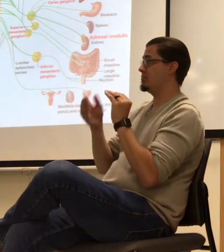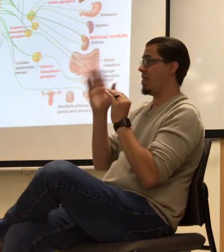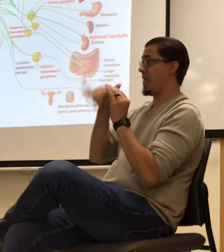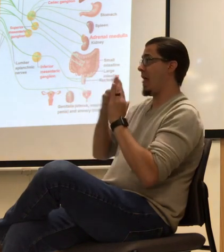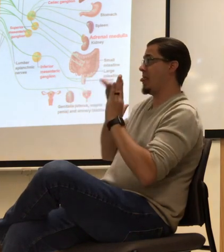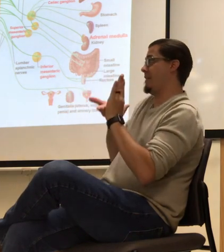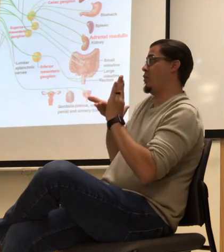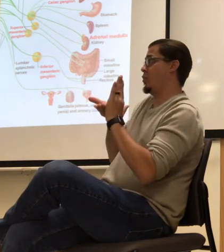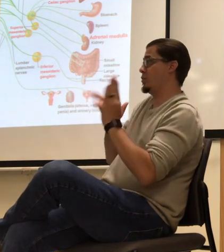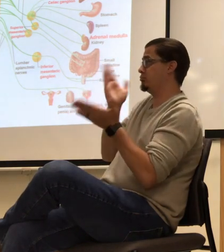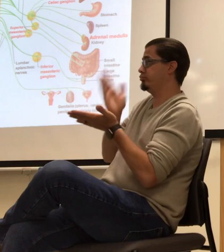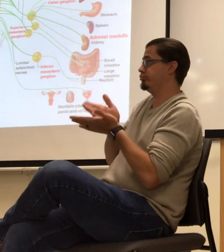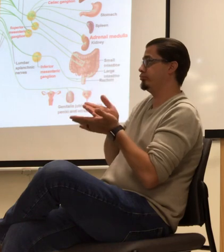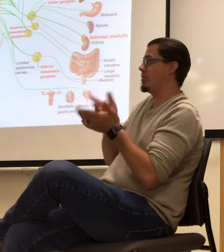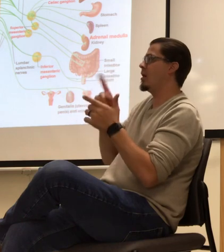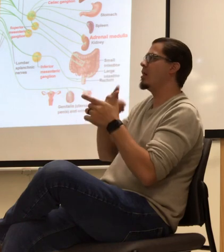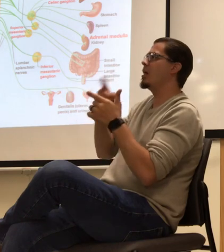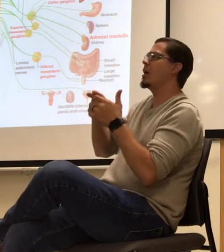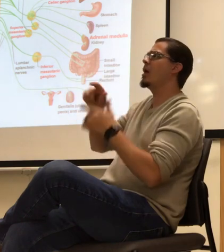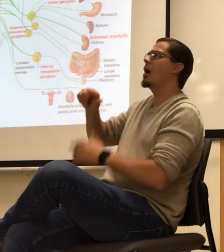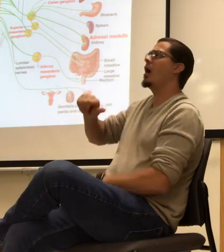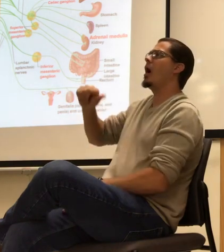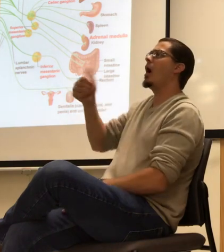And it goes to some other ganglion,